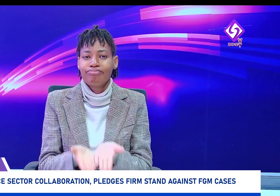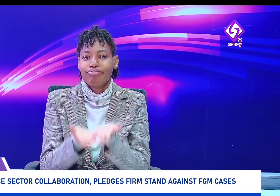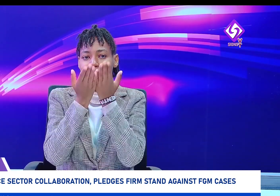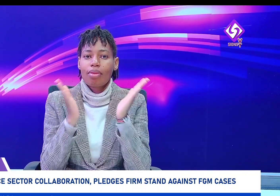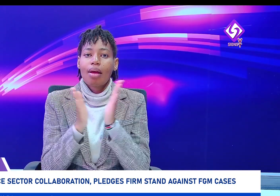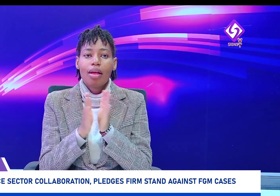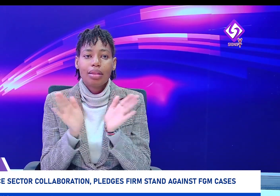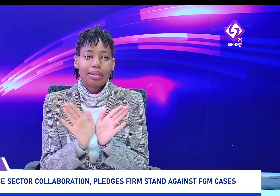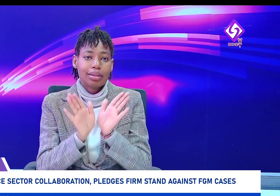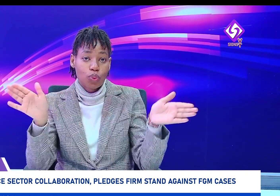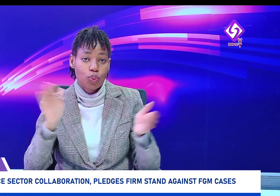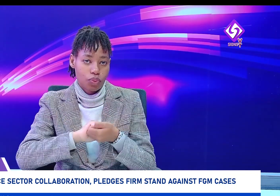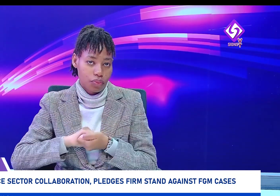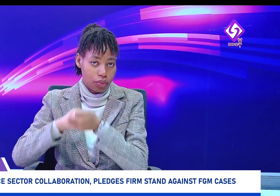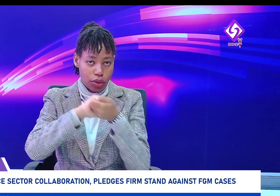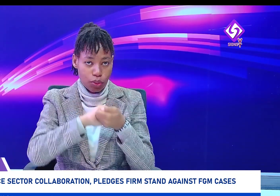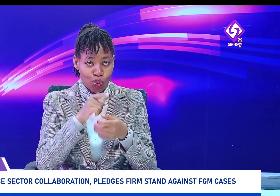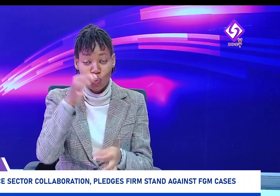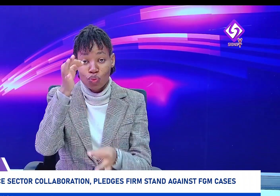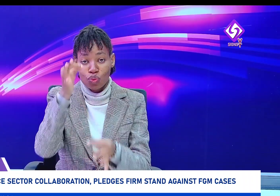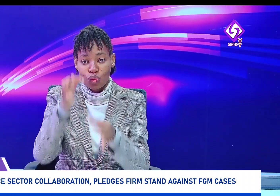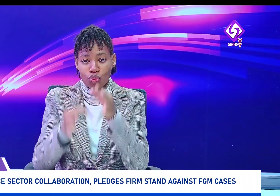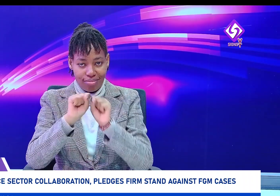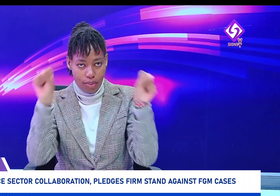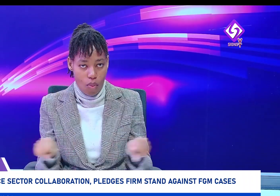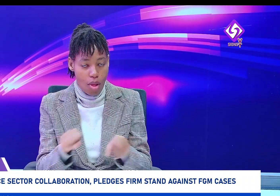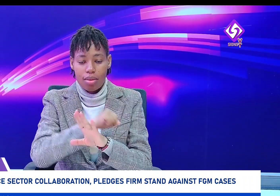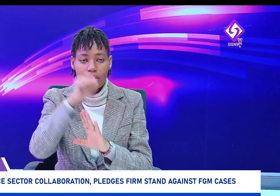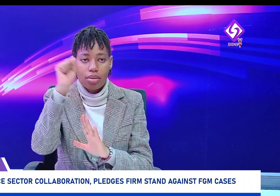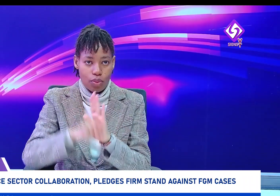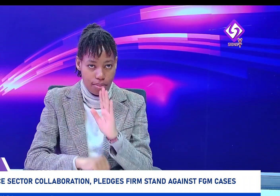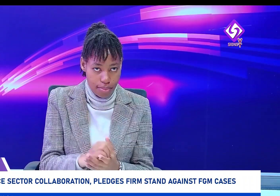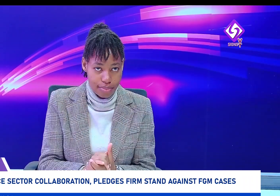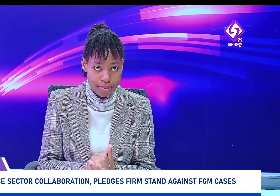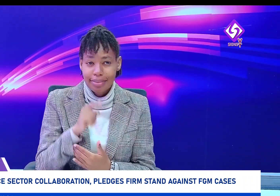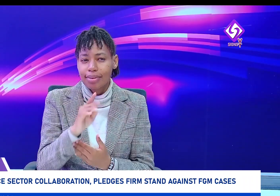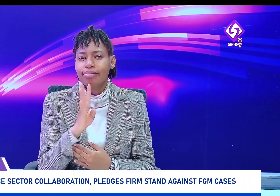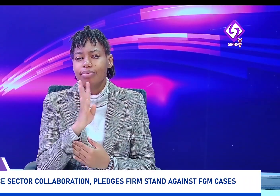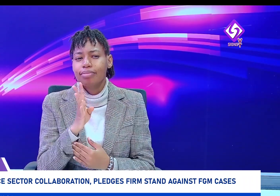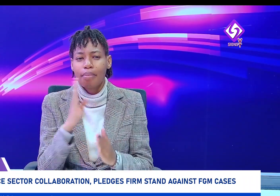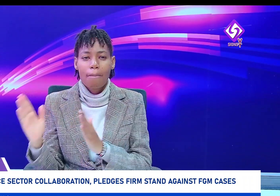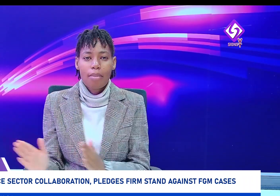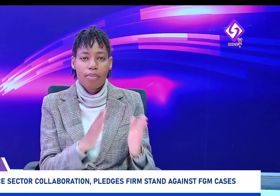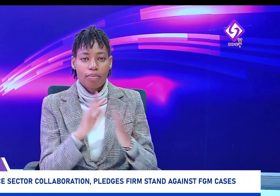streamline operations, improve coordination, reinforce public confidence in the justice